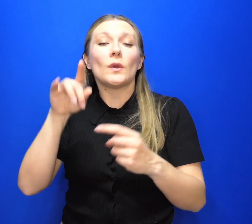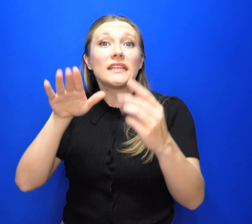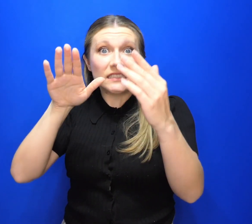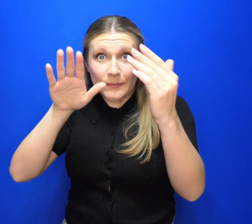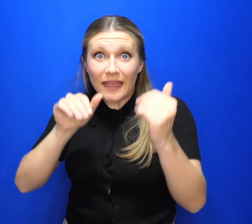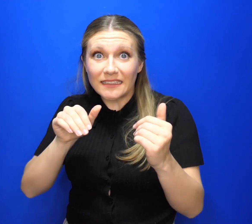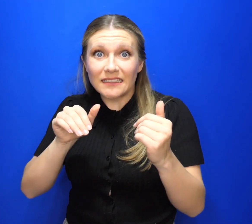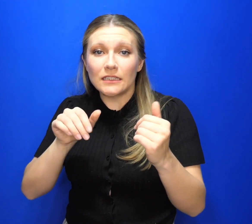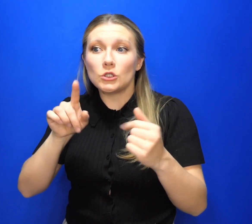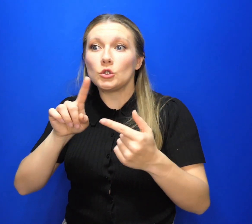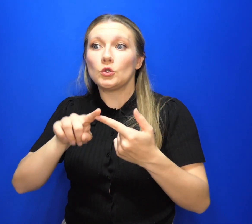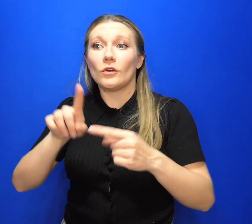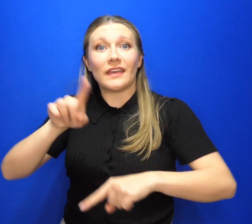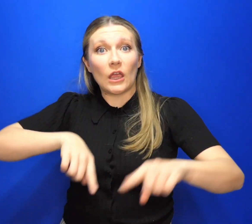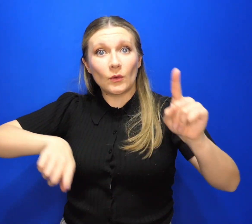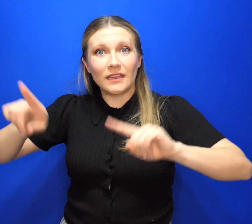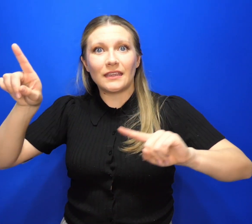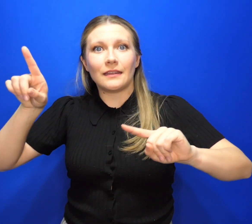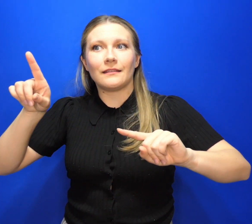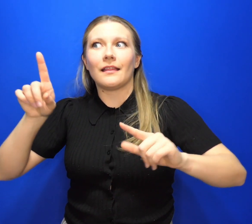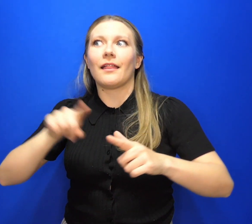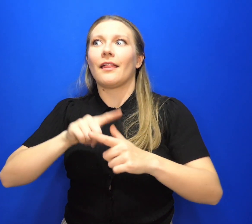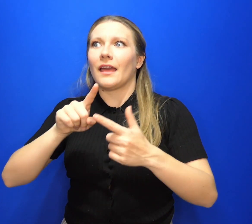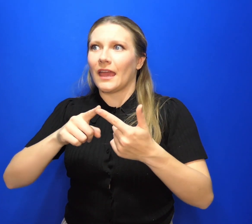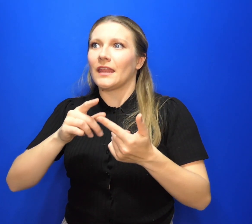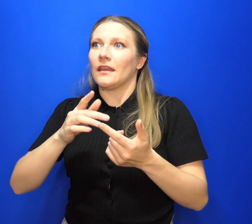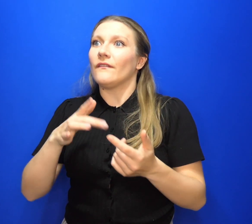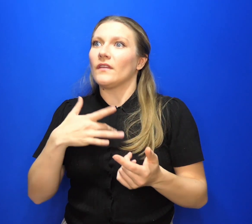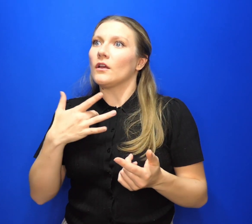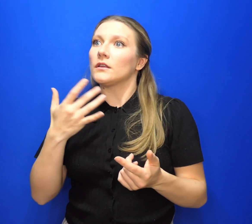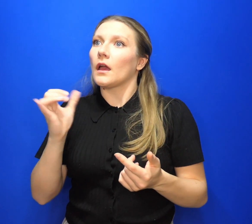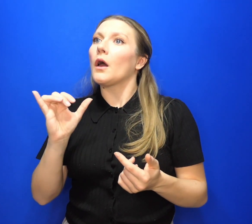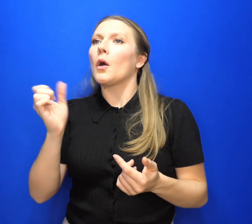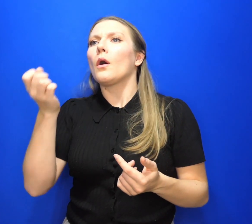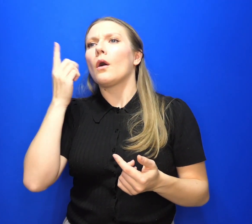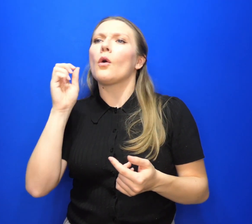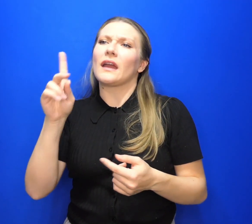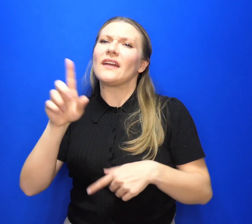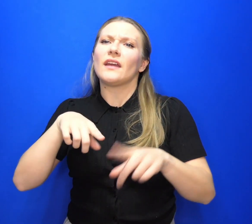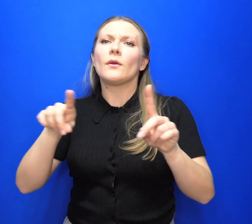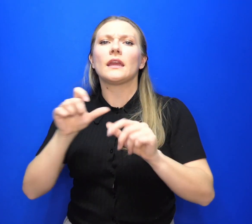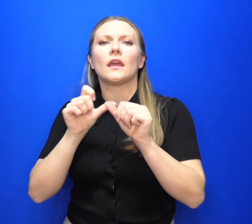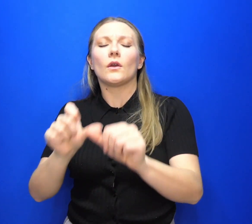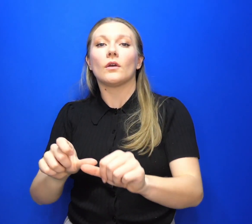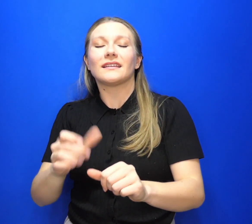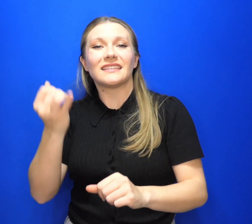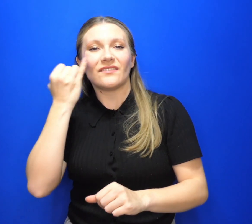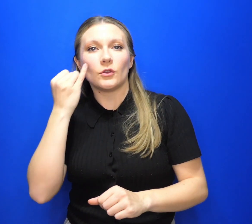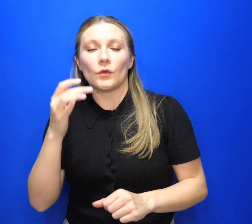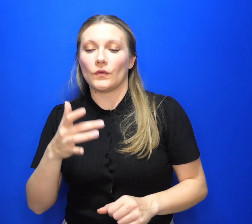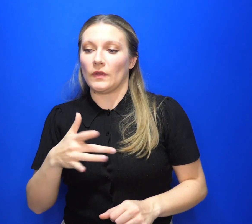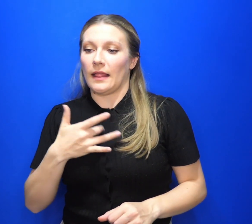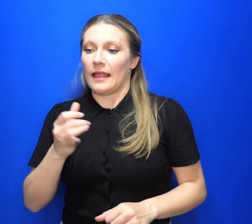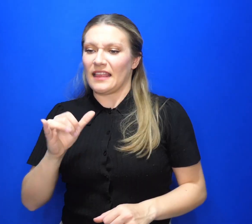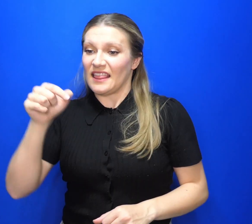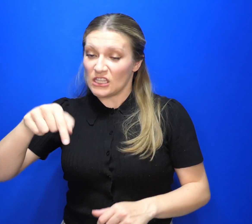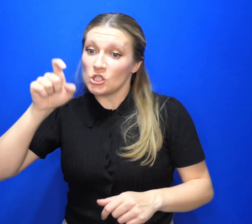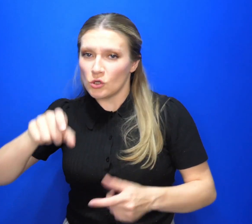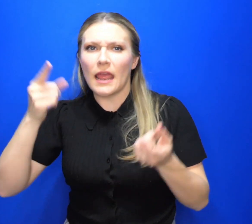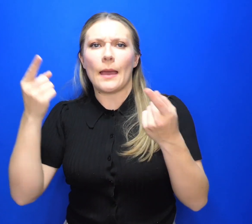be varied, then it does make sense when it's varied. Right. If you put yourself in a position where you say, This is what should be